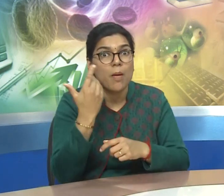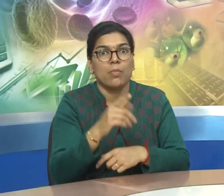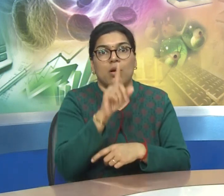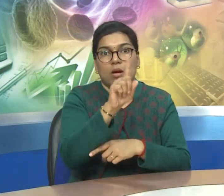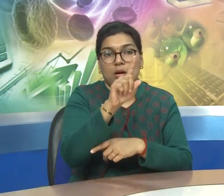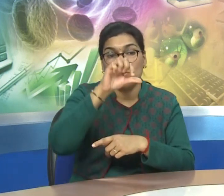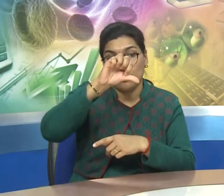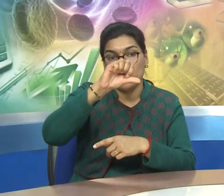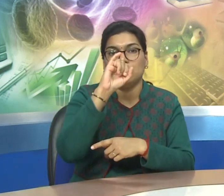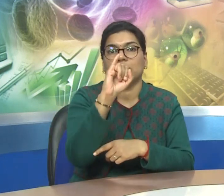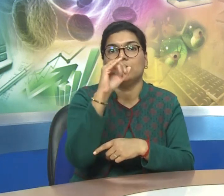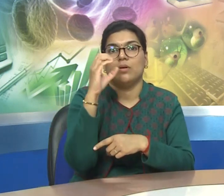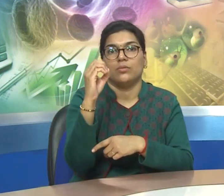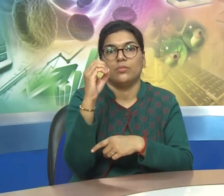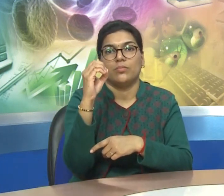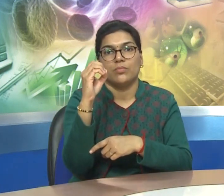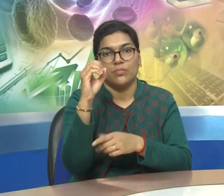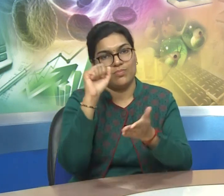used and published in